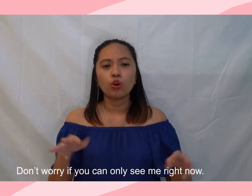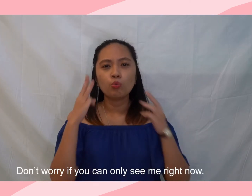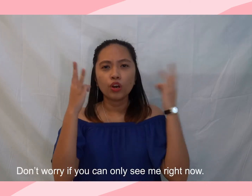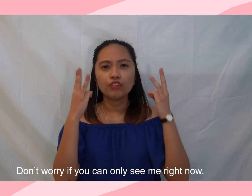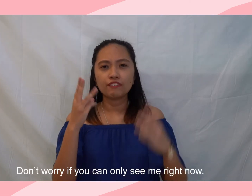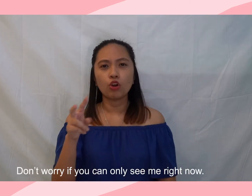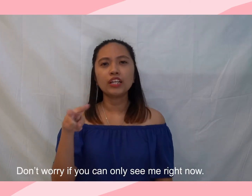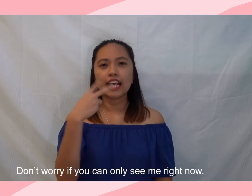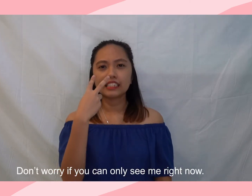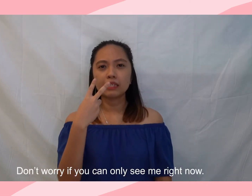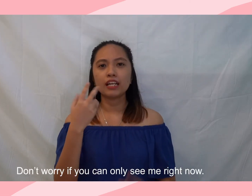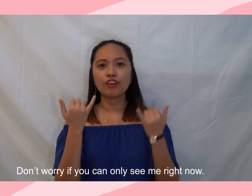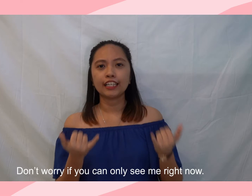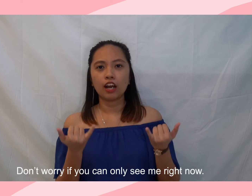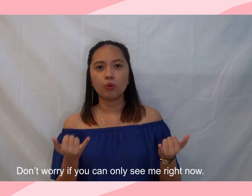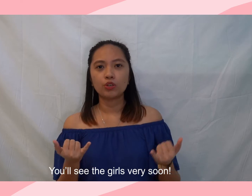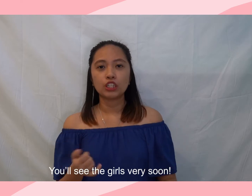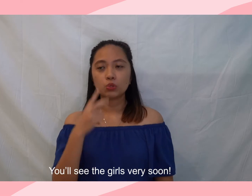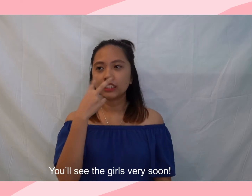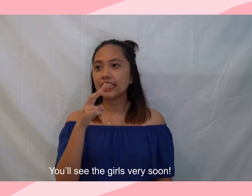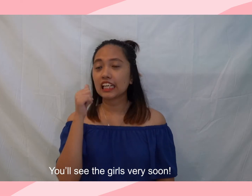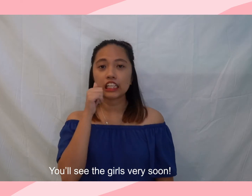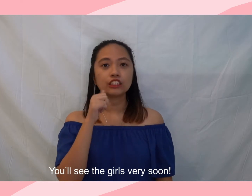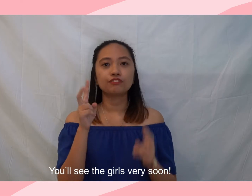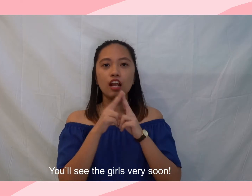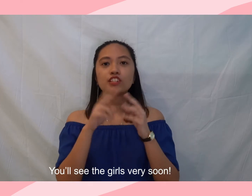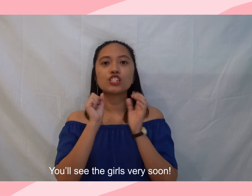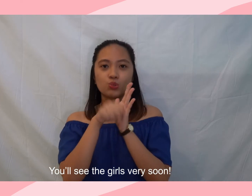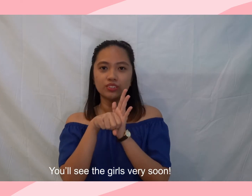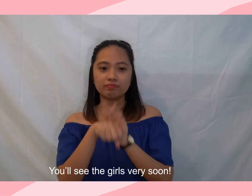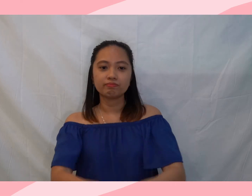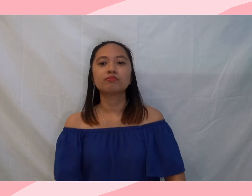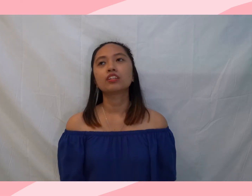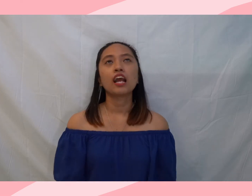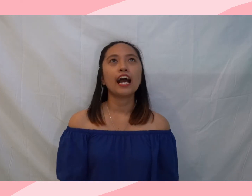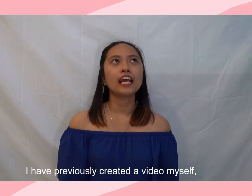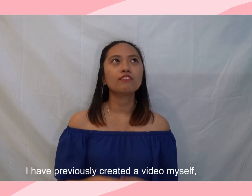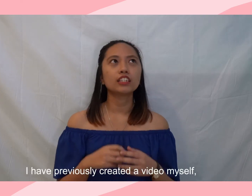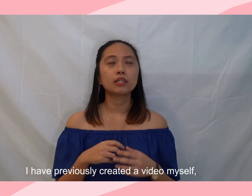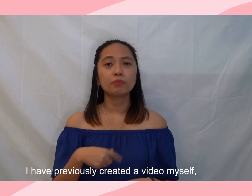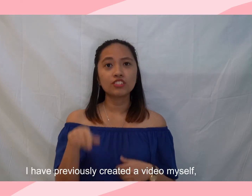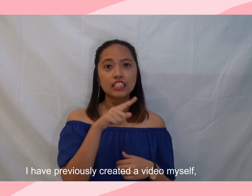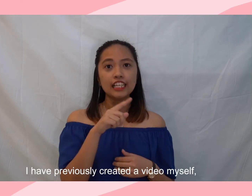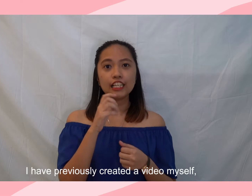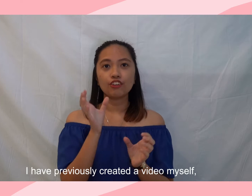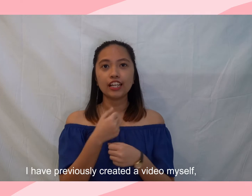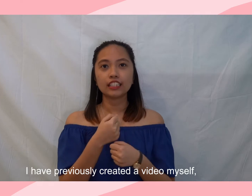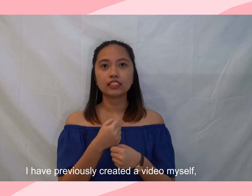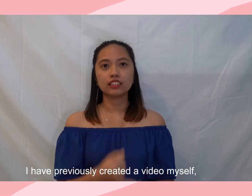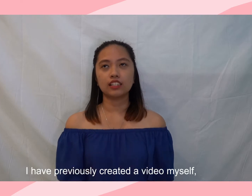Don't worry, you only can see me right now. You see the girls very soon. I have previously created